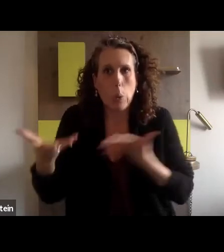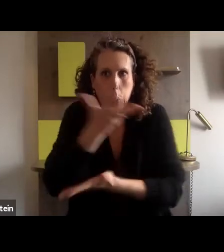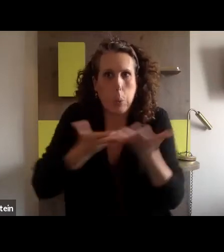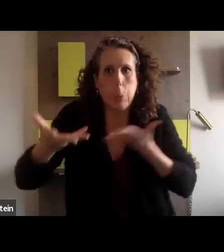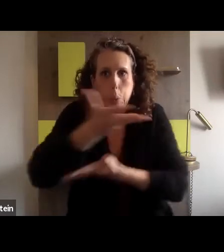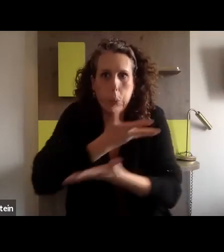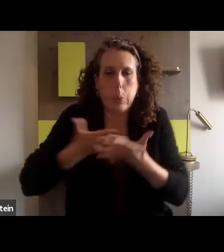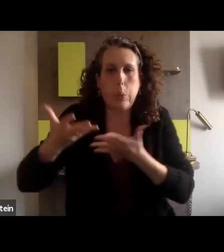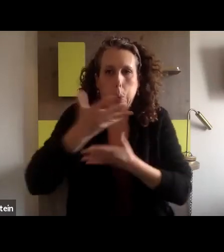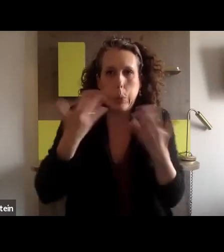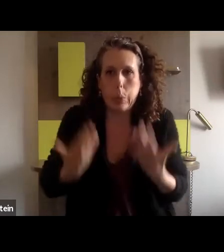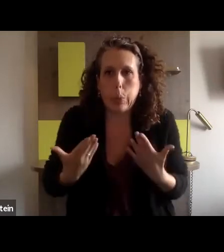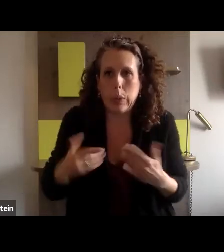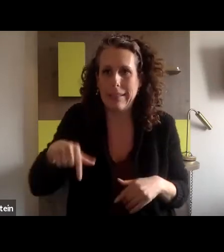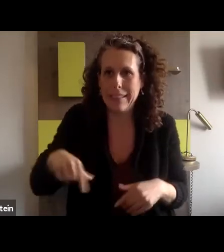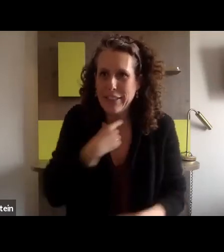generally speaking.